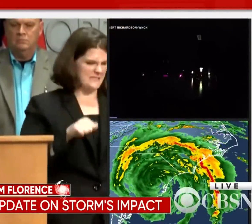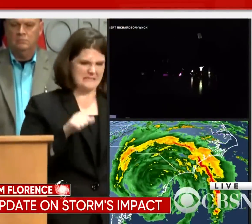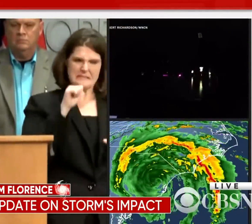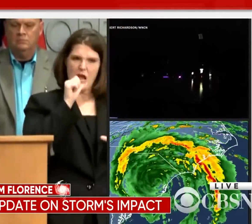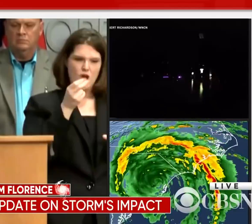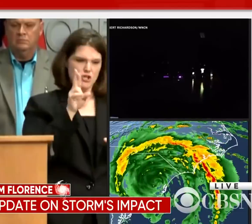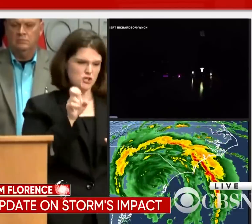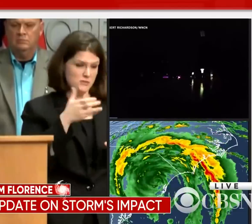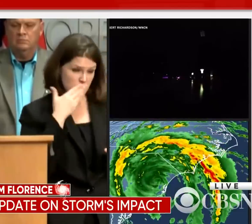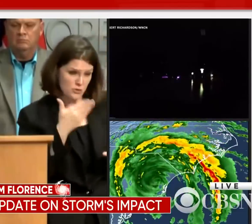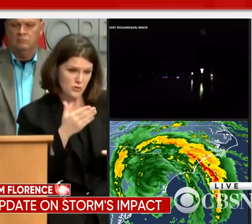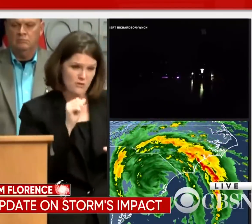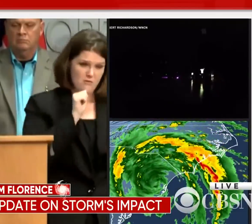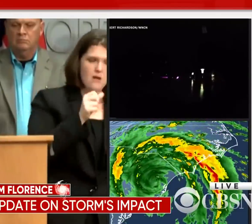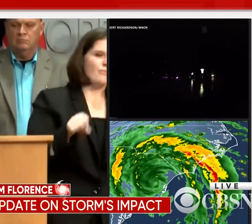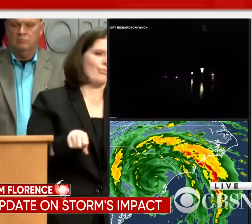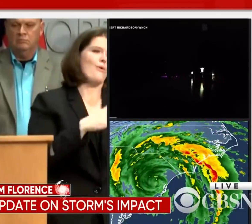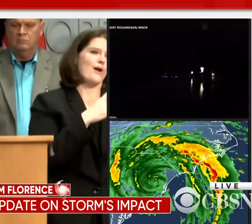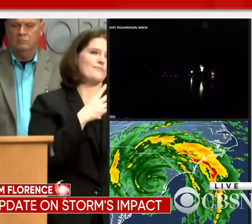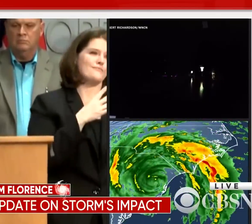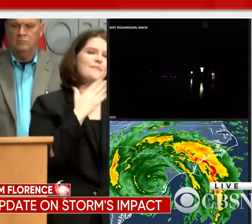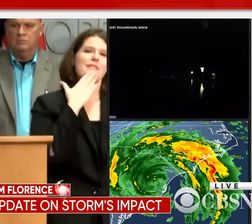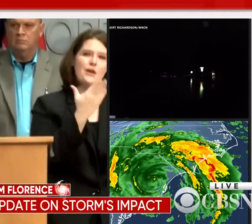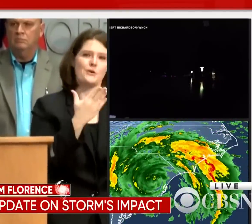Be safe. Thank you.